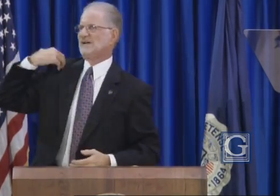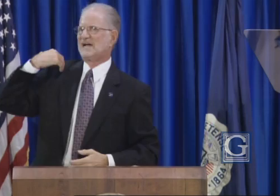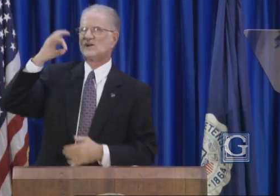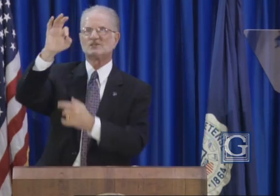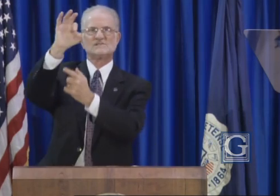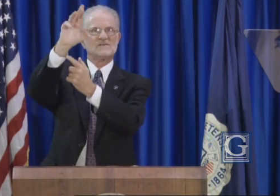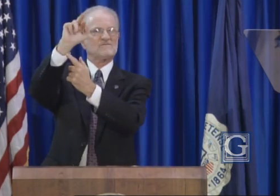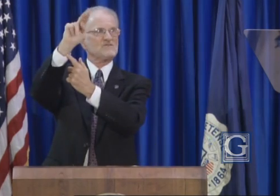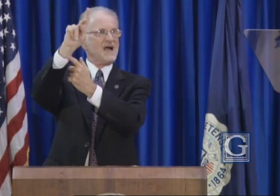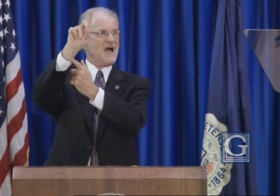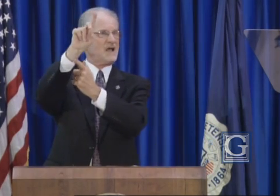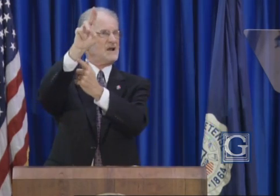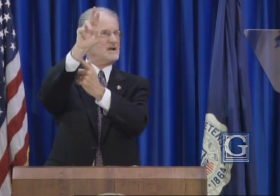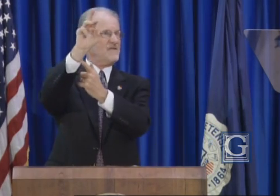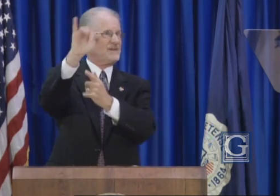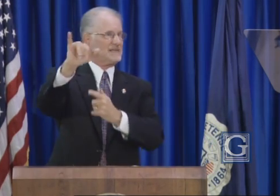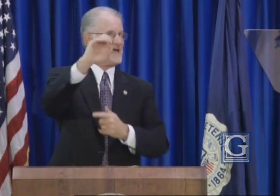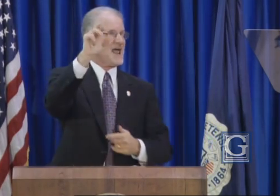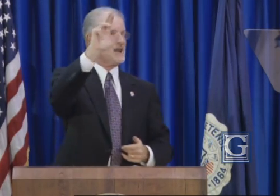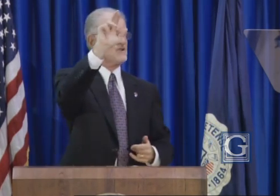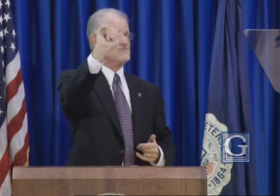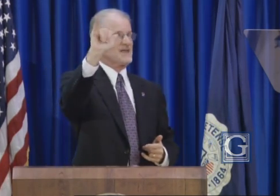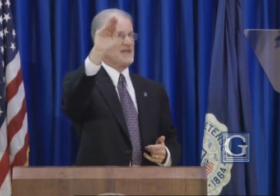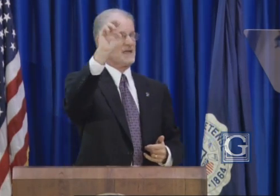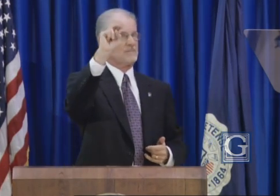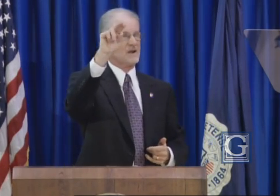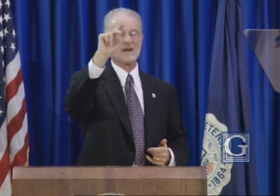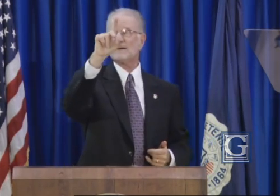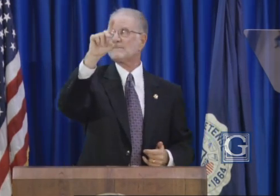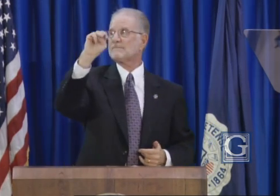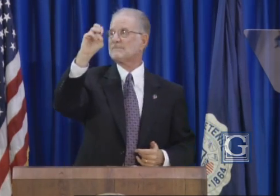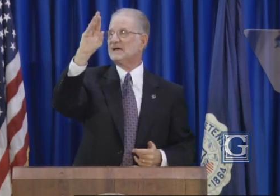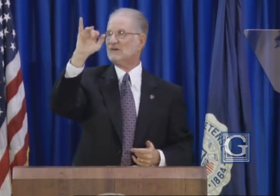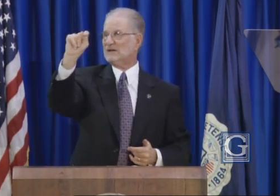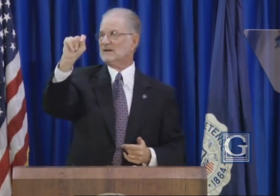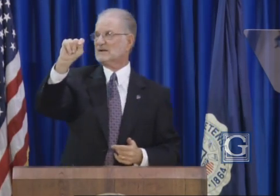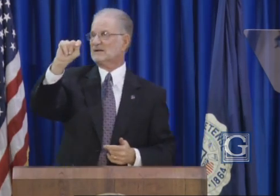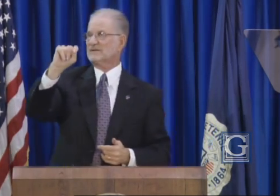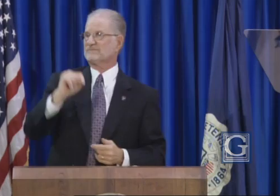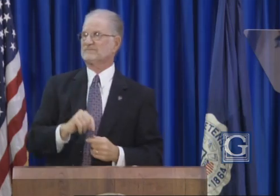great thanks to the co-chairs, Frank Duffy and Raymond Merritt.